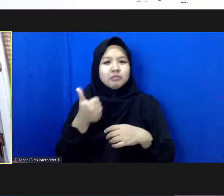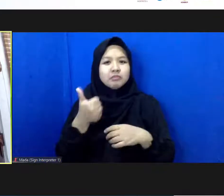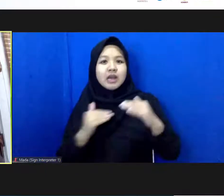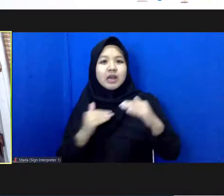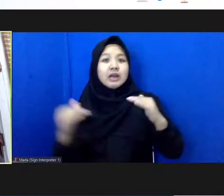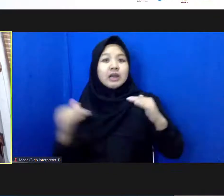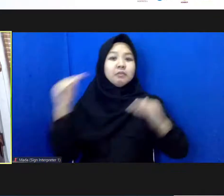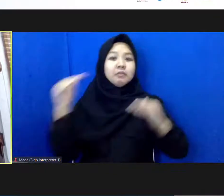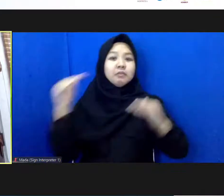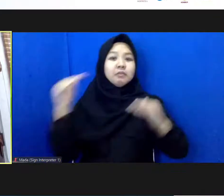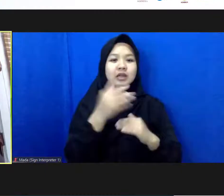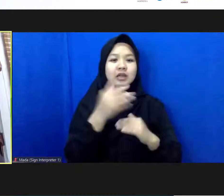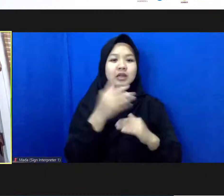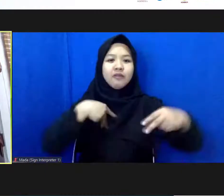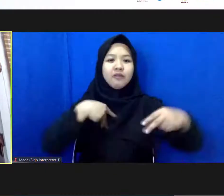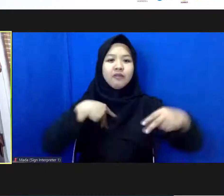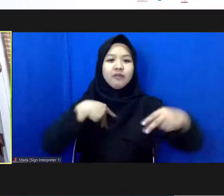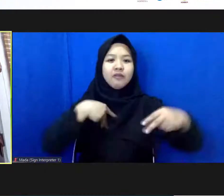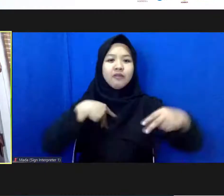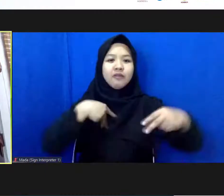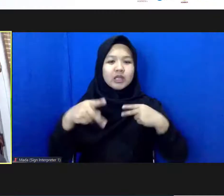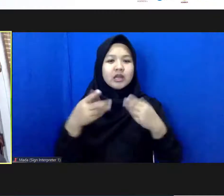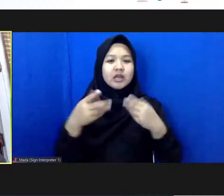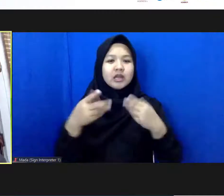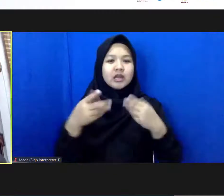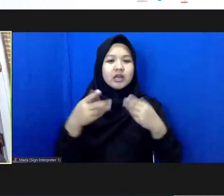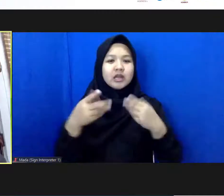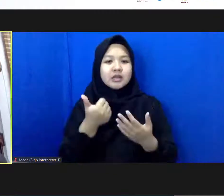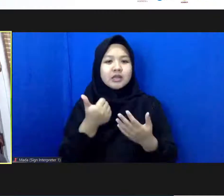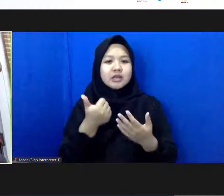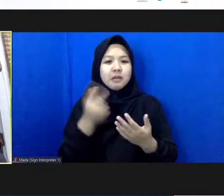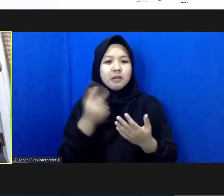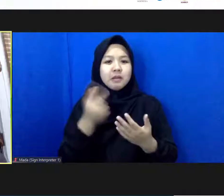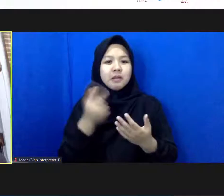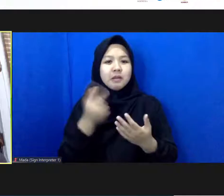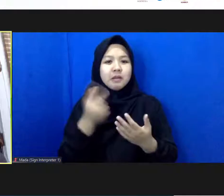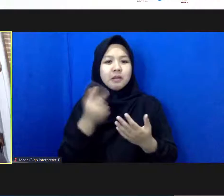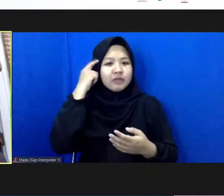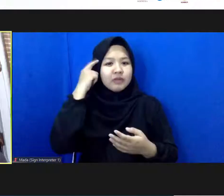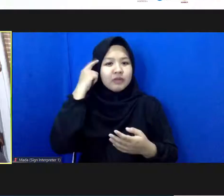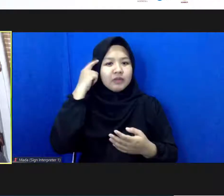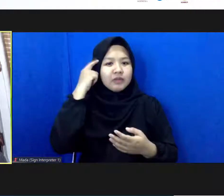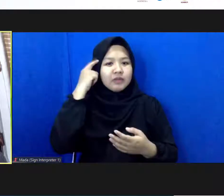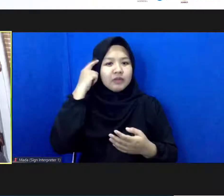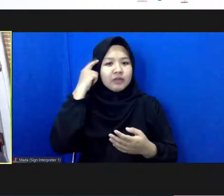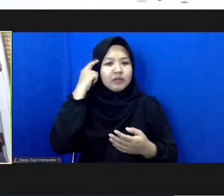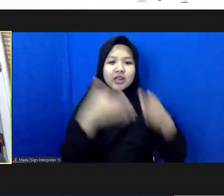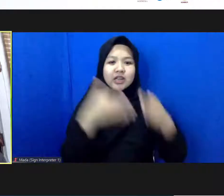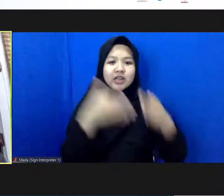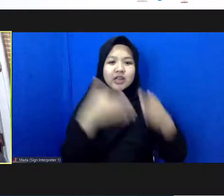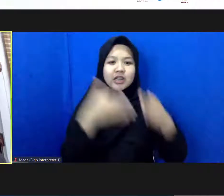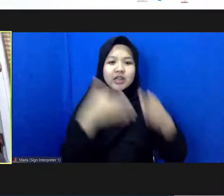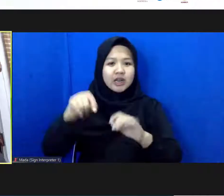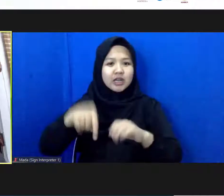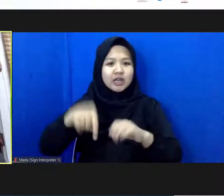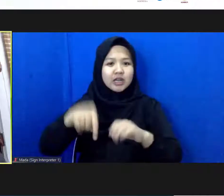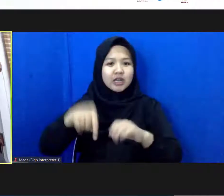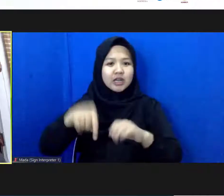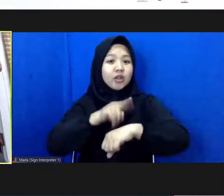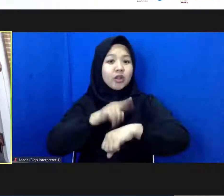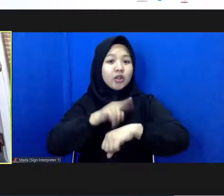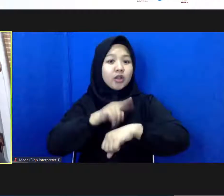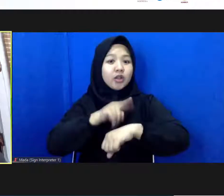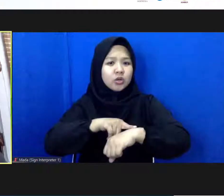normal volunteer which we are used to think about within our sector. I think it's time that